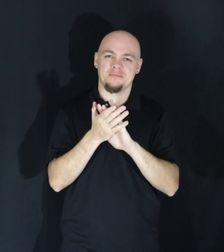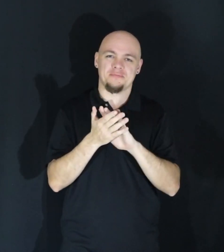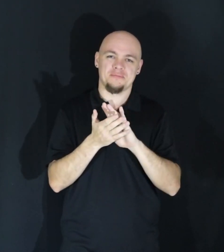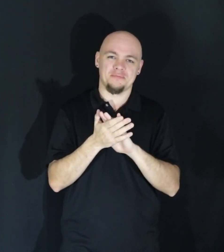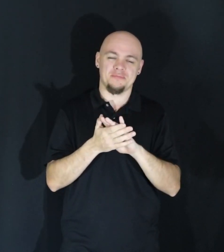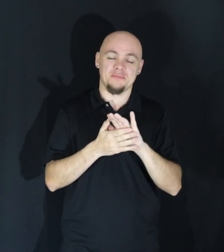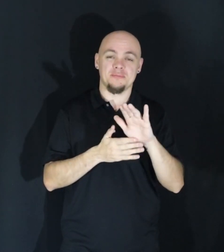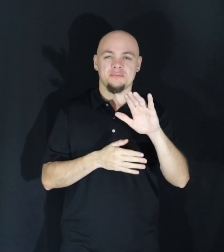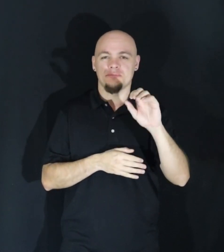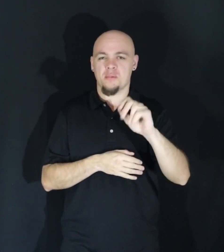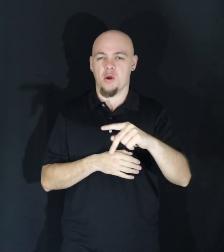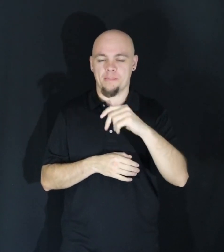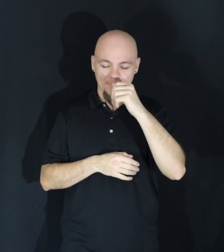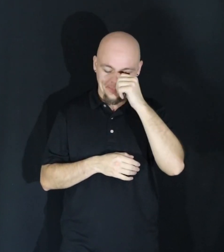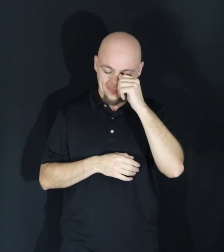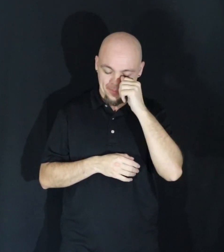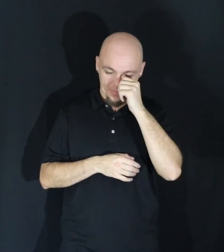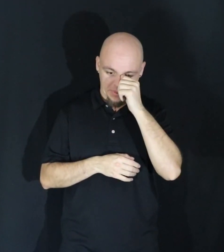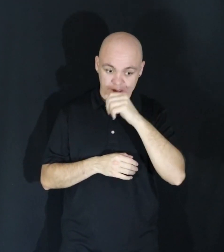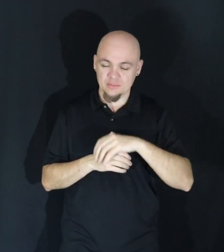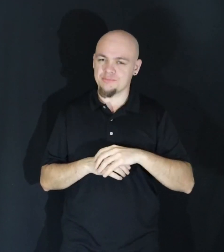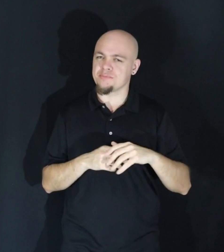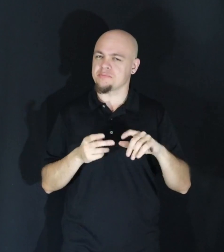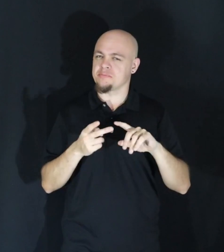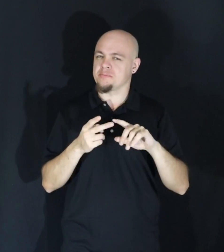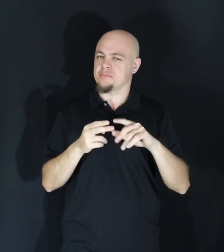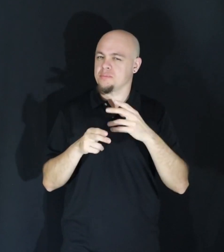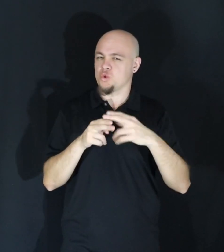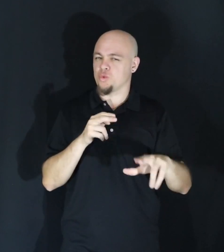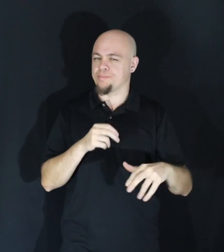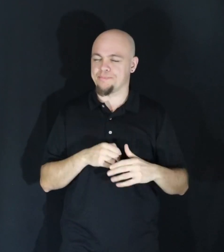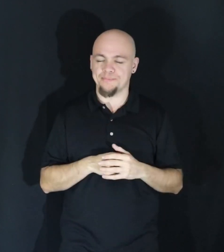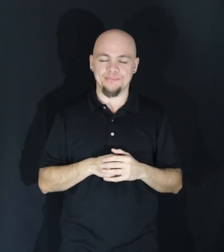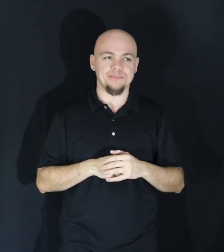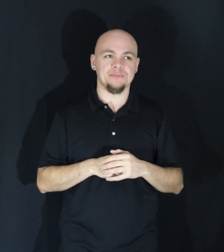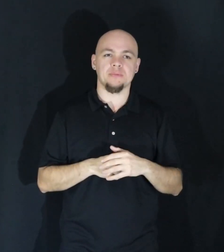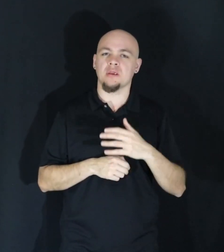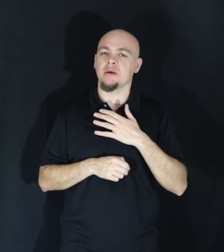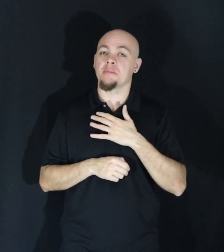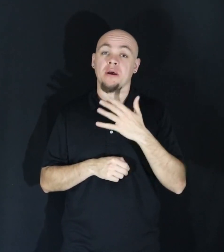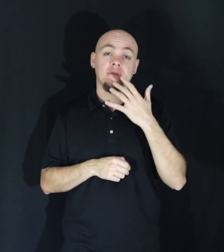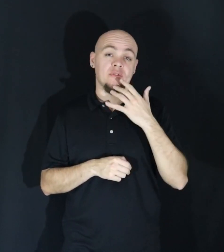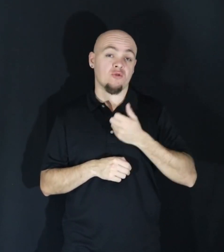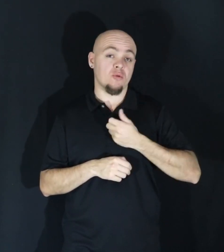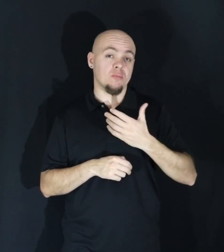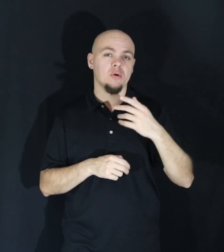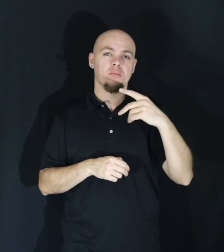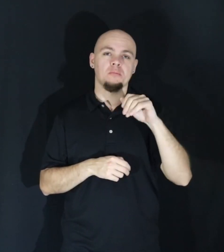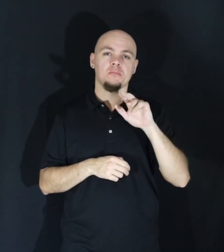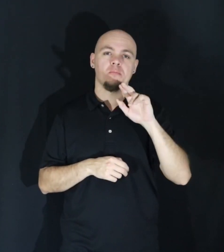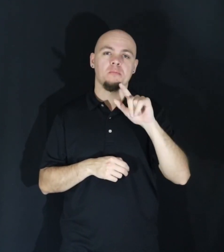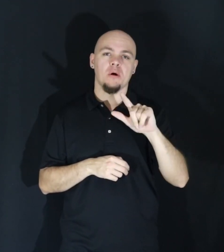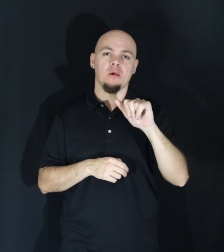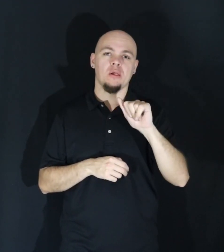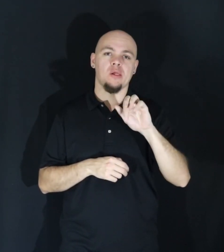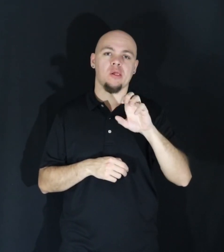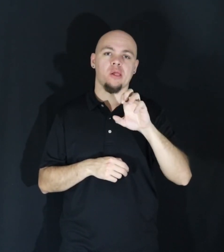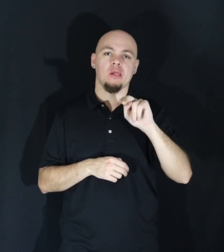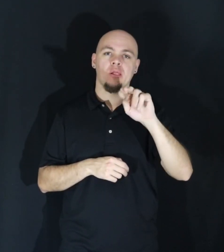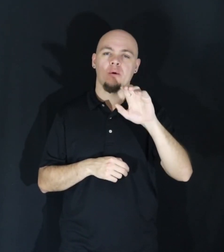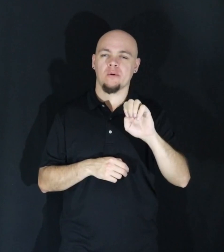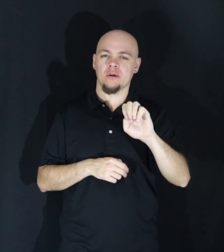All right. It's another short one. My favorite poet is Paul Laurence Dunbar, if anybody knows about